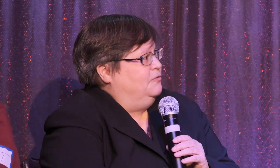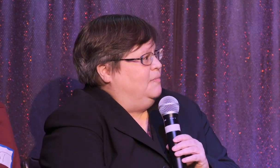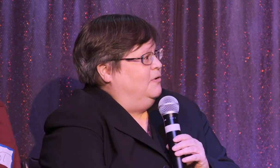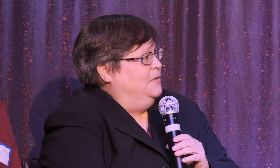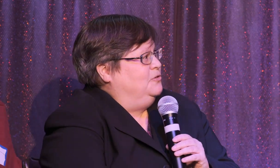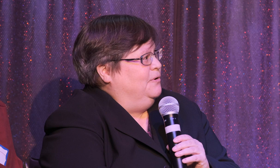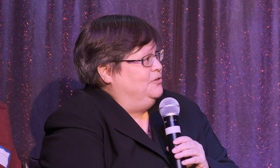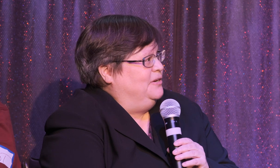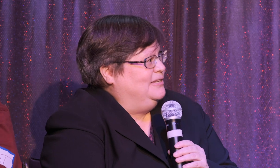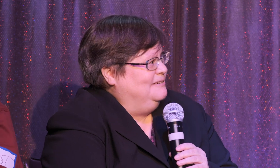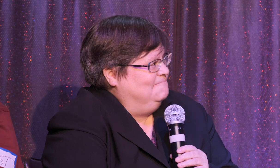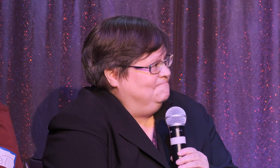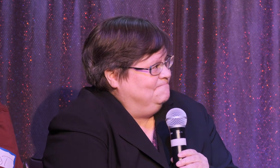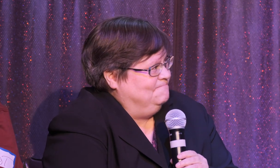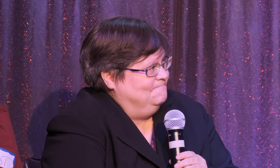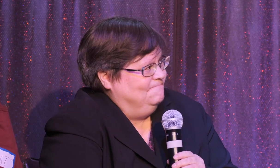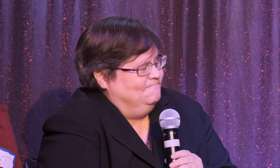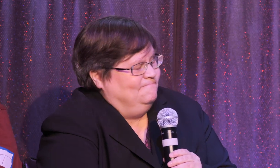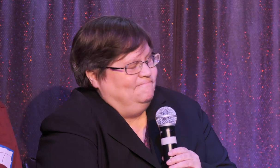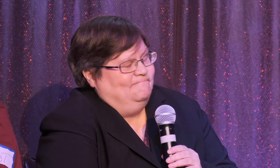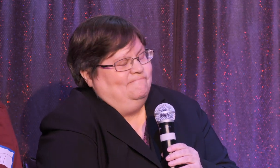you to use for my obituary, Tracy.